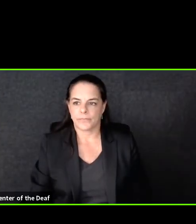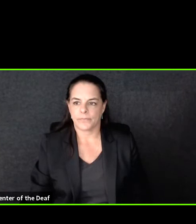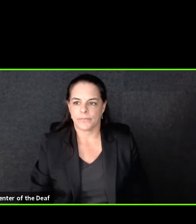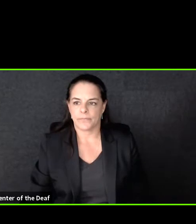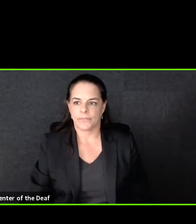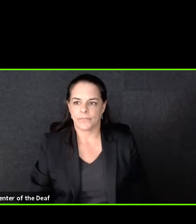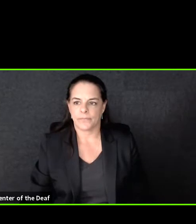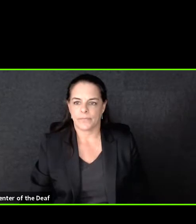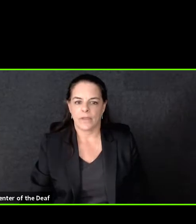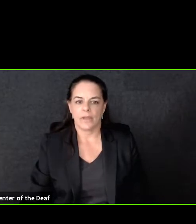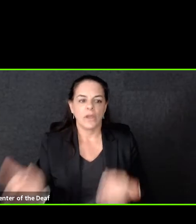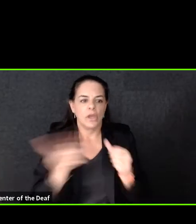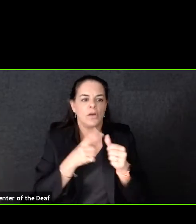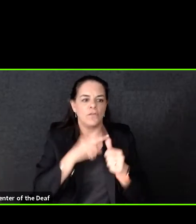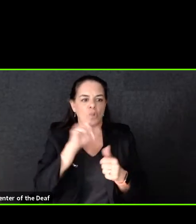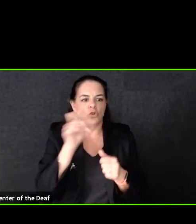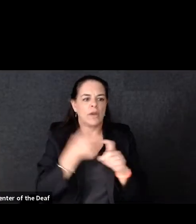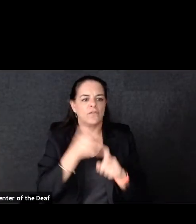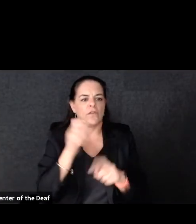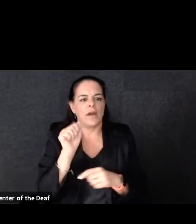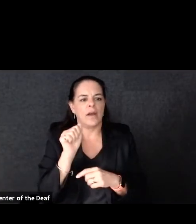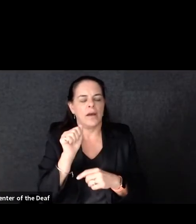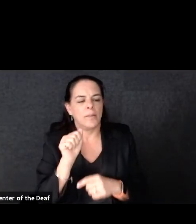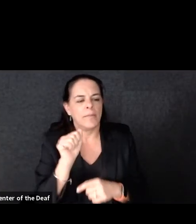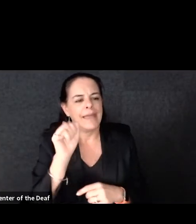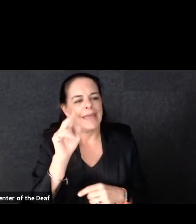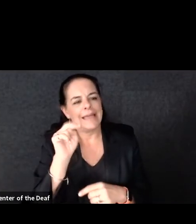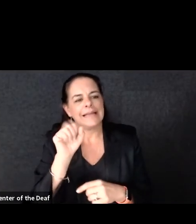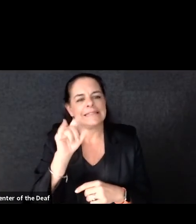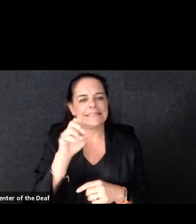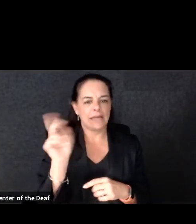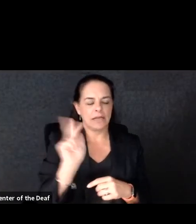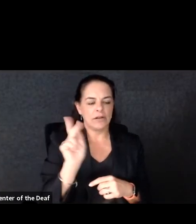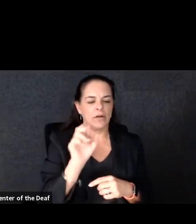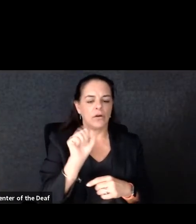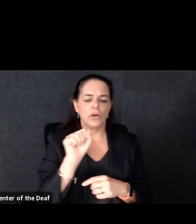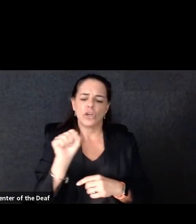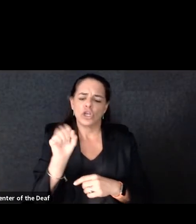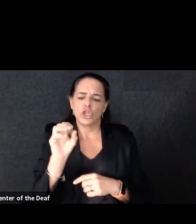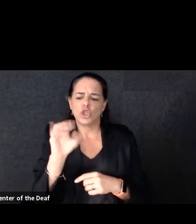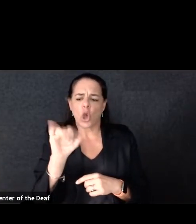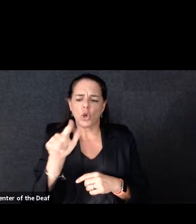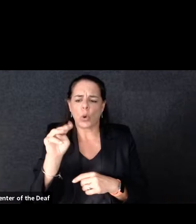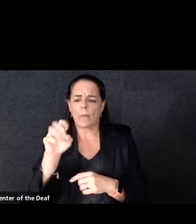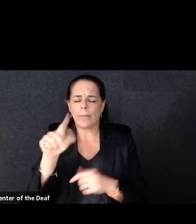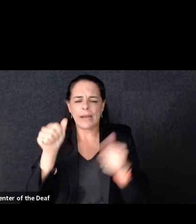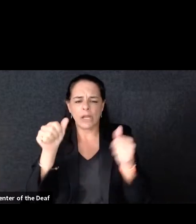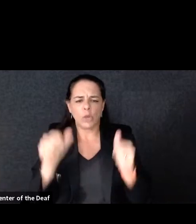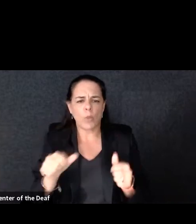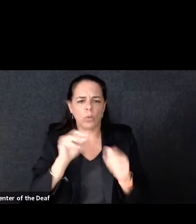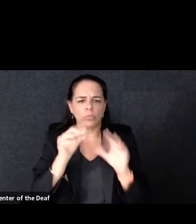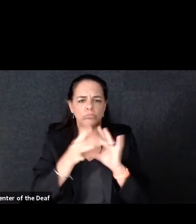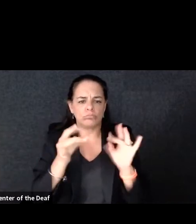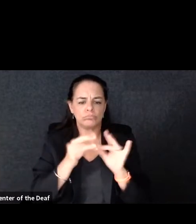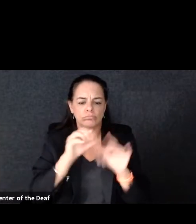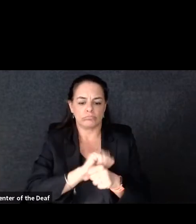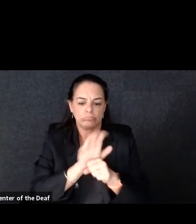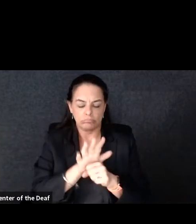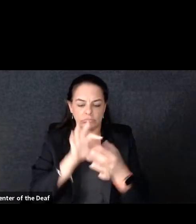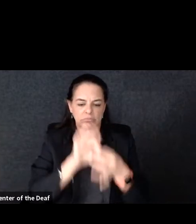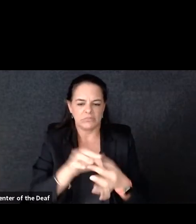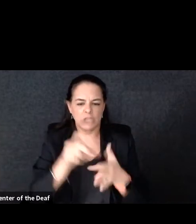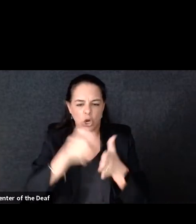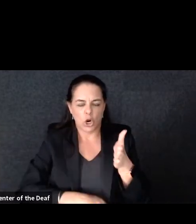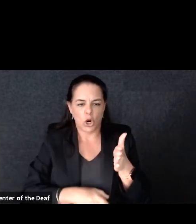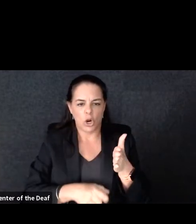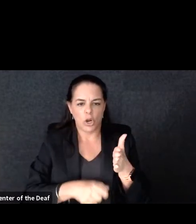is from Alan Sims with Inside of Knoxville. Social media posts and comments on COVID-19 related articles abound,